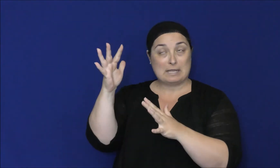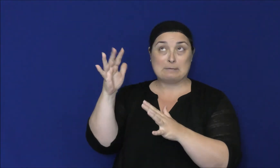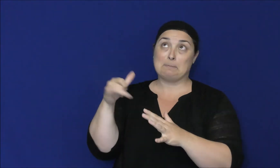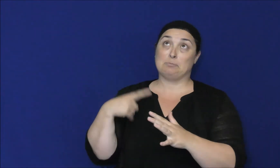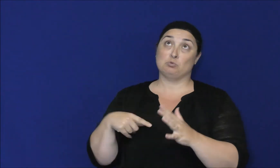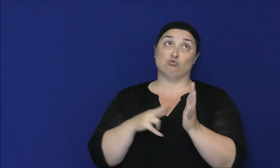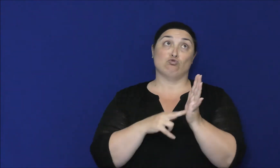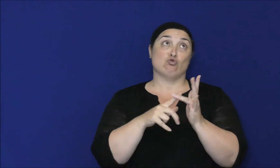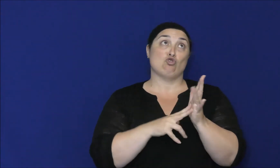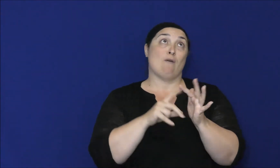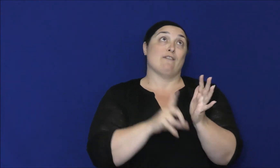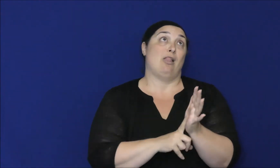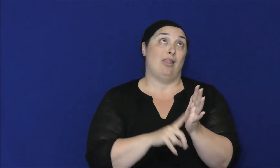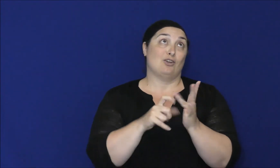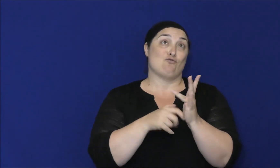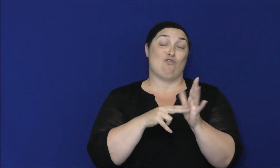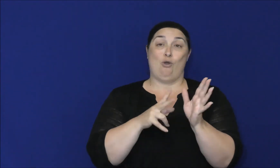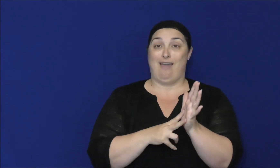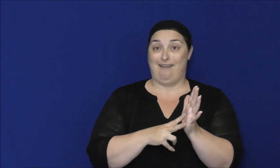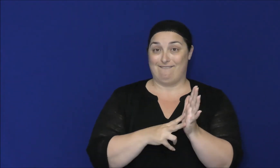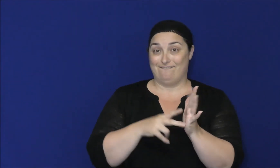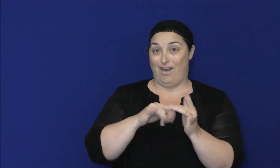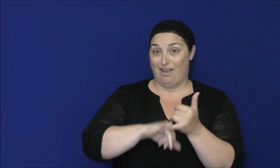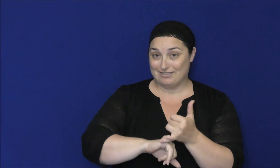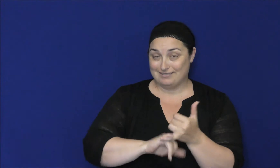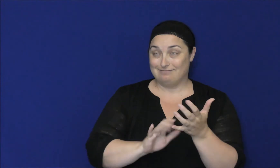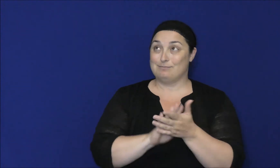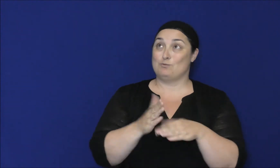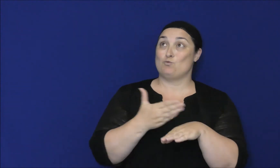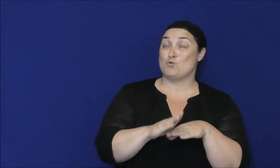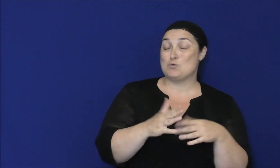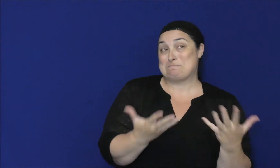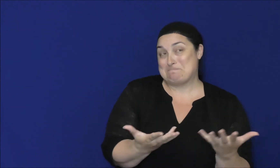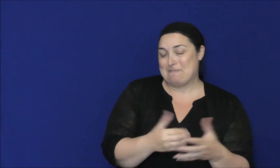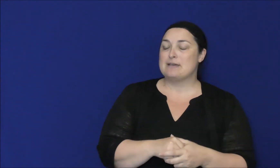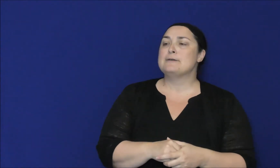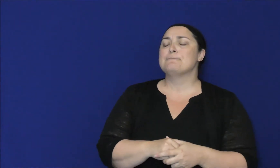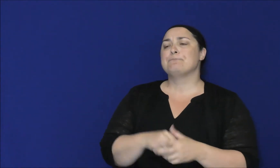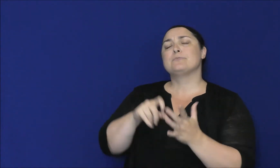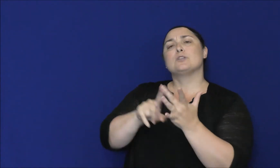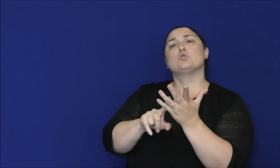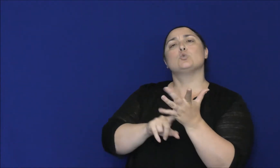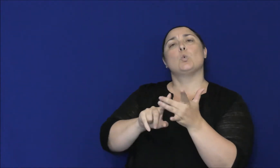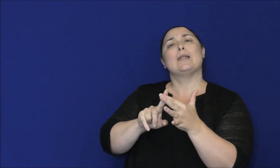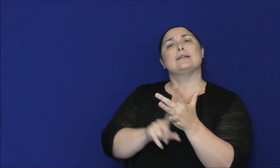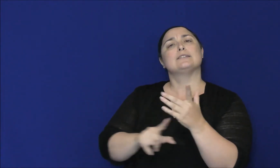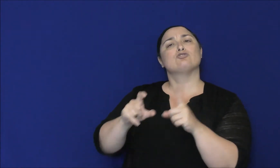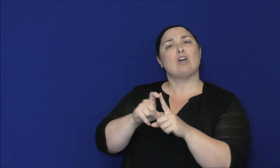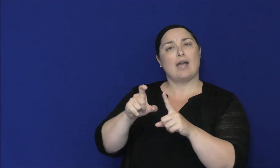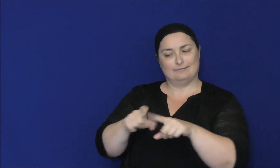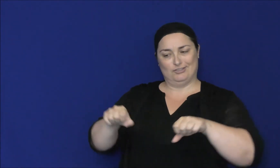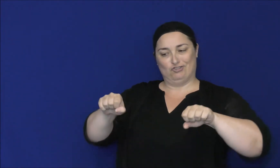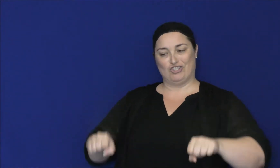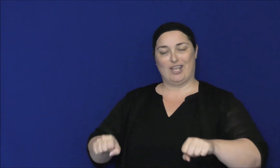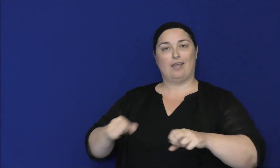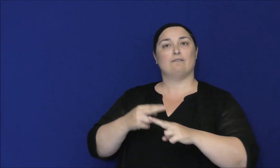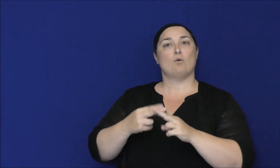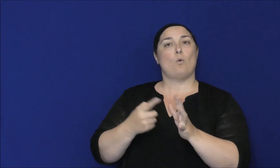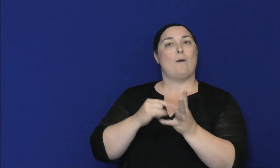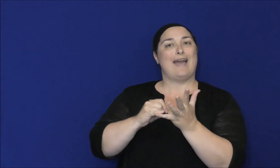maybe I shouldn't be so surprised. Judd is the chairperson of the Australian Sign Language Interpreters Association, kind enough to